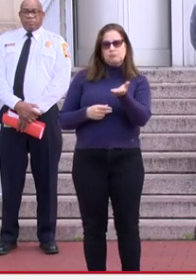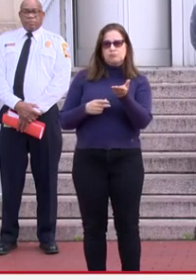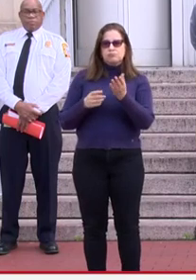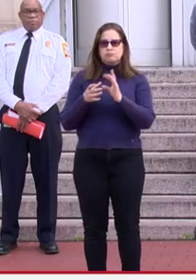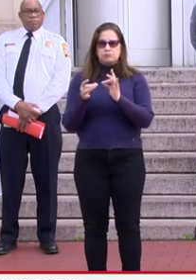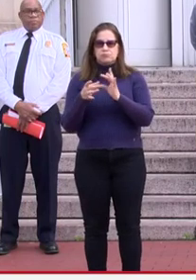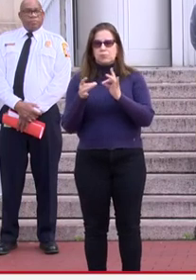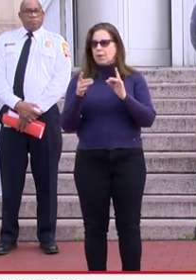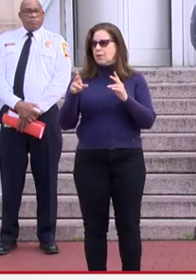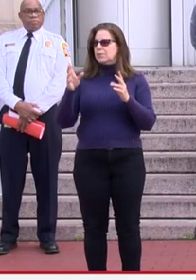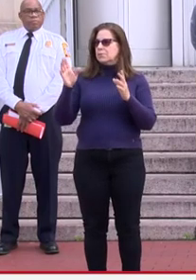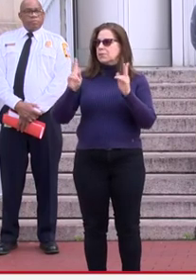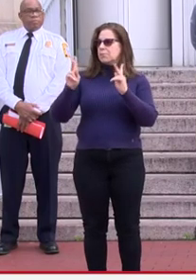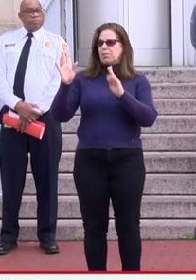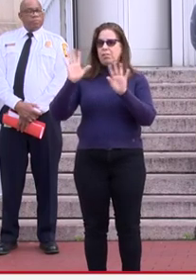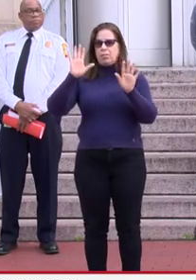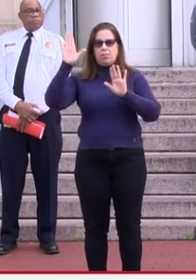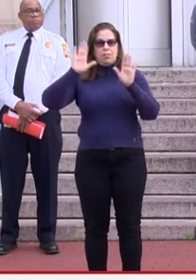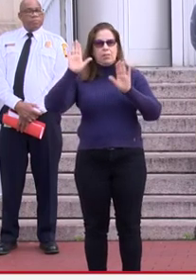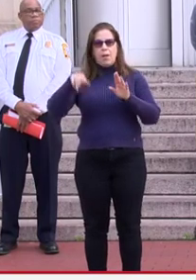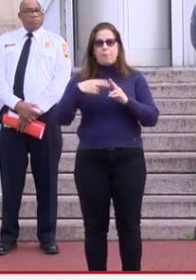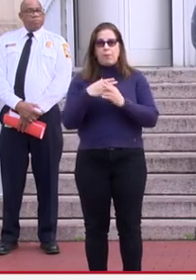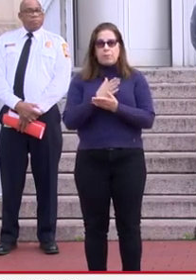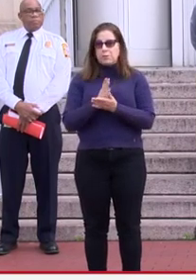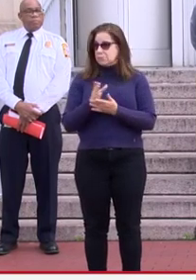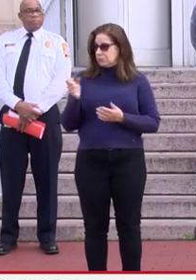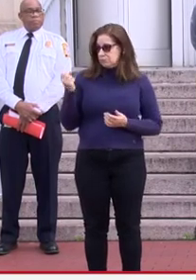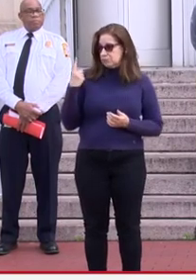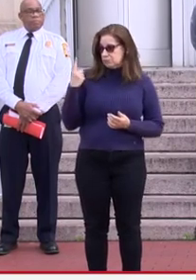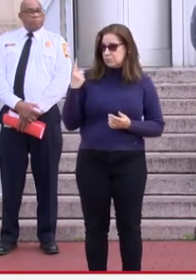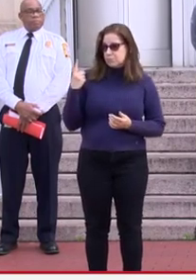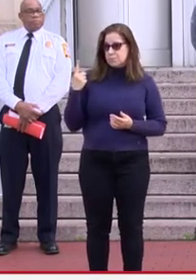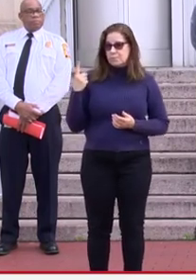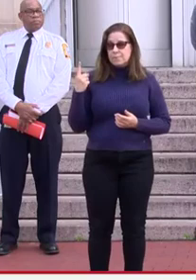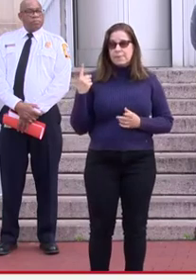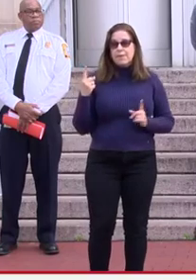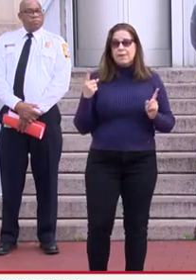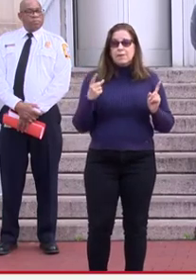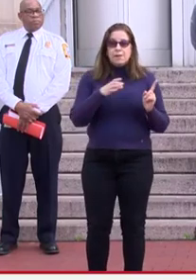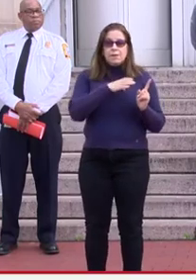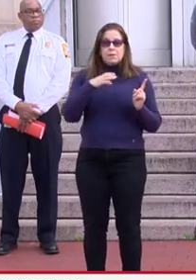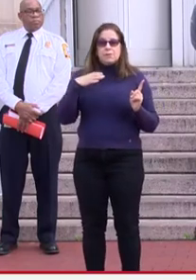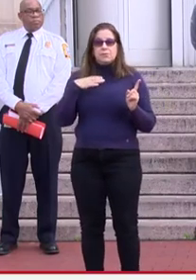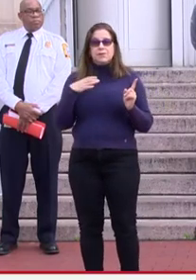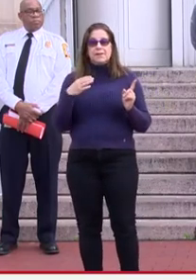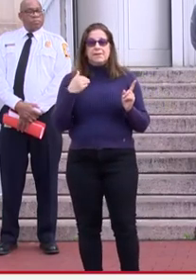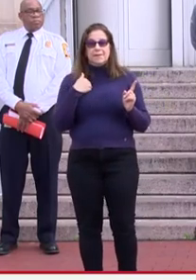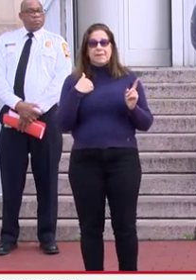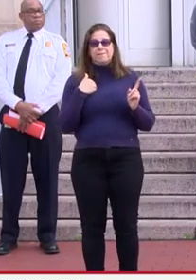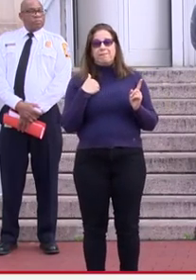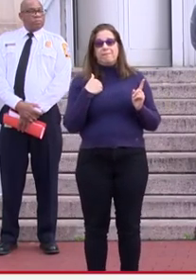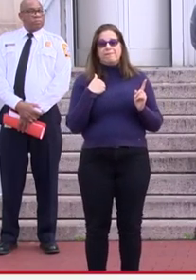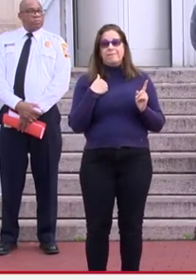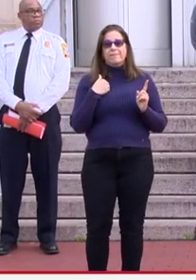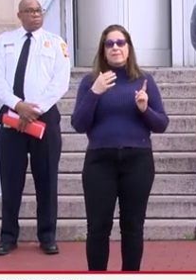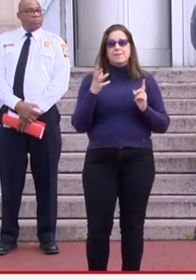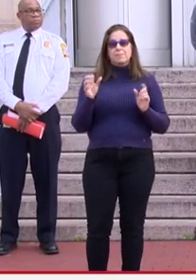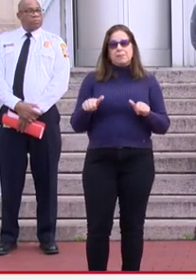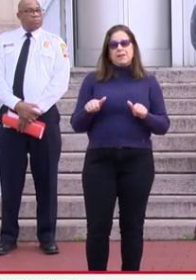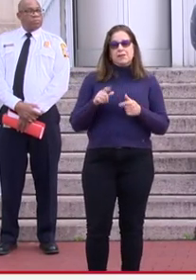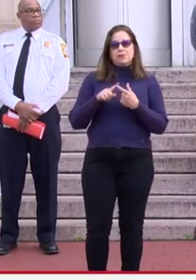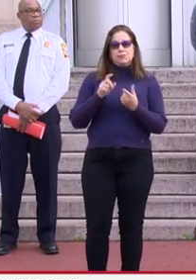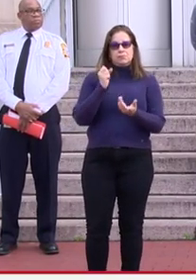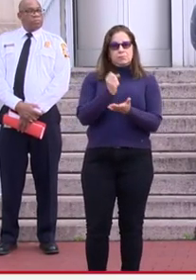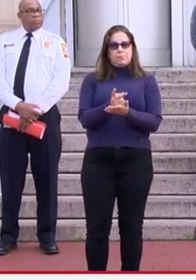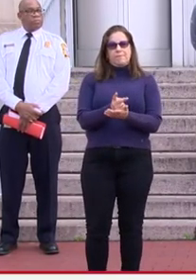budget. I understand too that they gave themselves the ability to meet virtually in the emergency